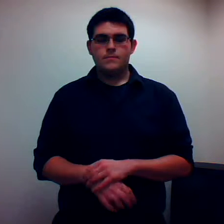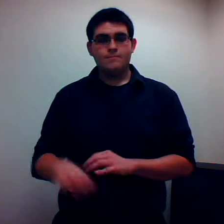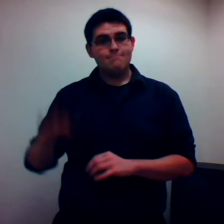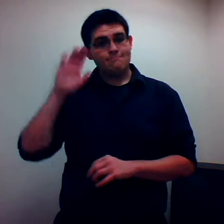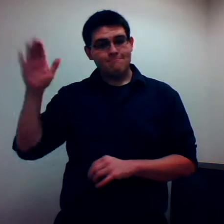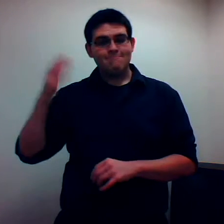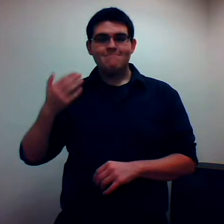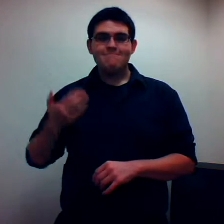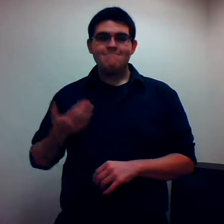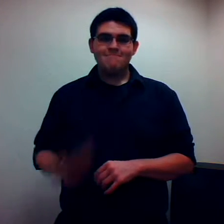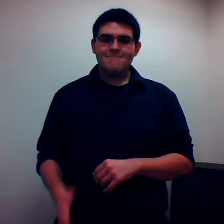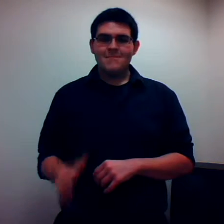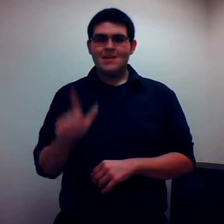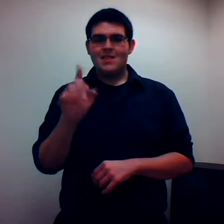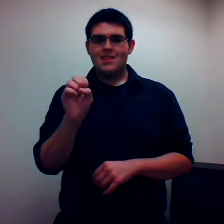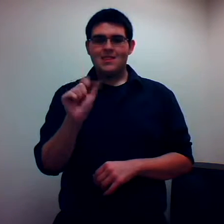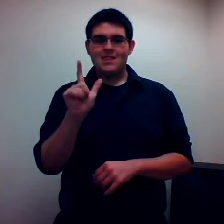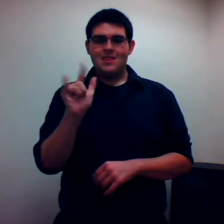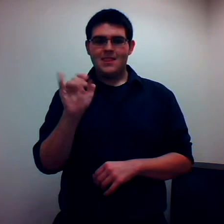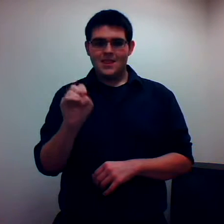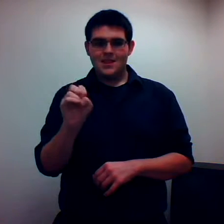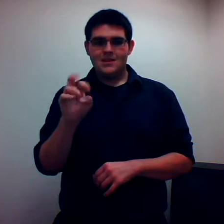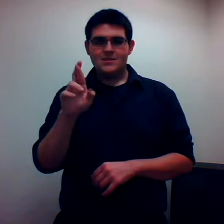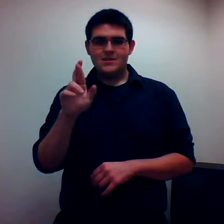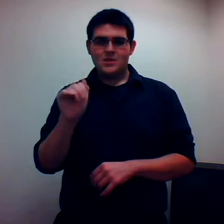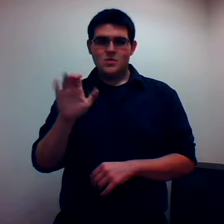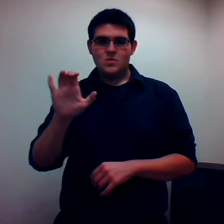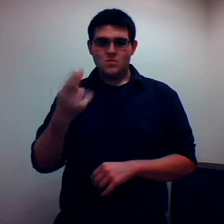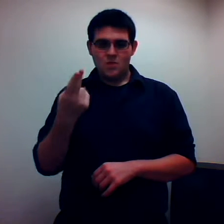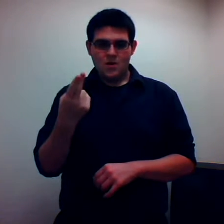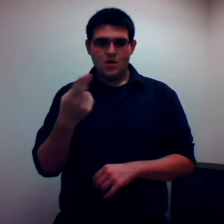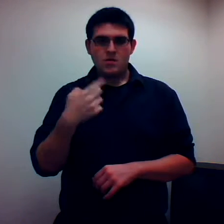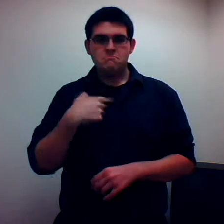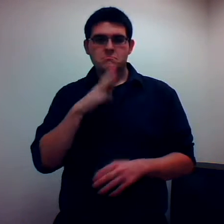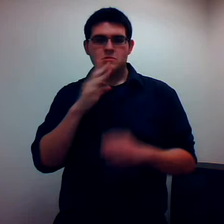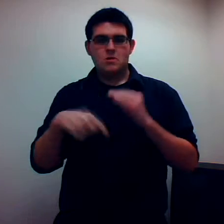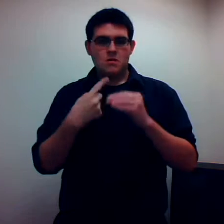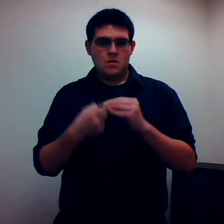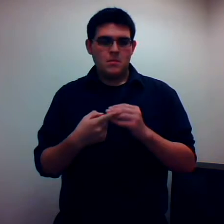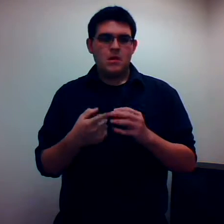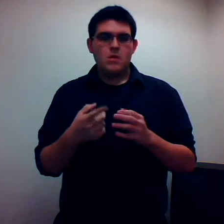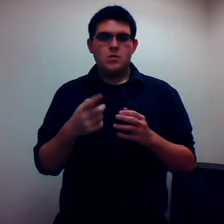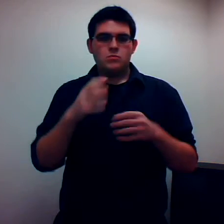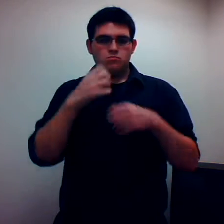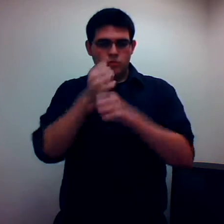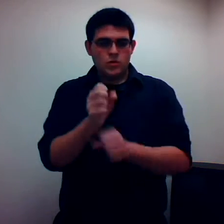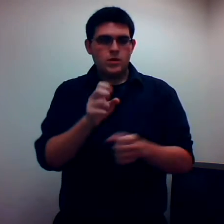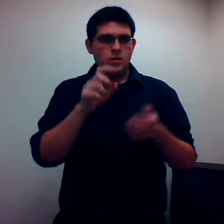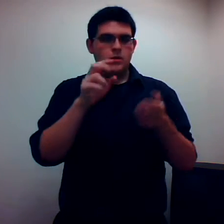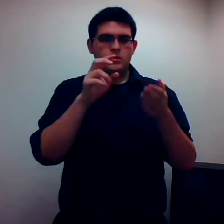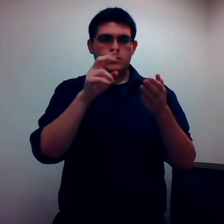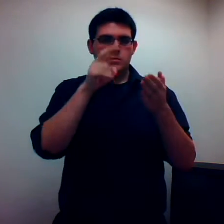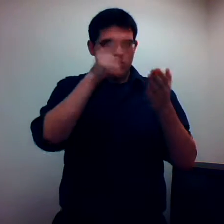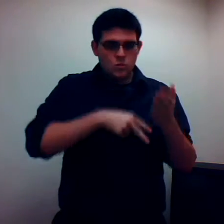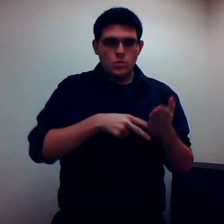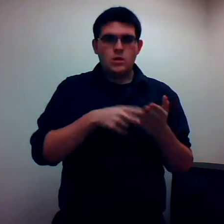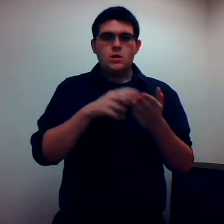Hi there, I'm Leslie Rock, and I'm going to talk about creating reading, writing, and research assignments for students in